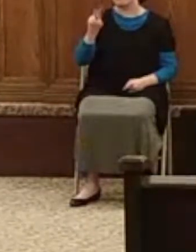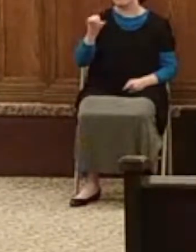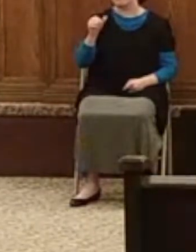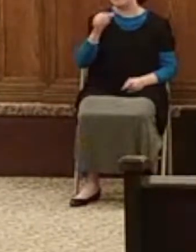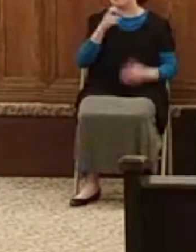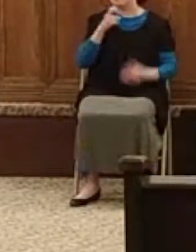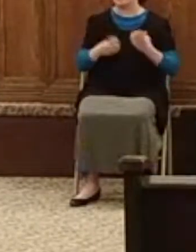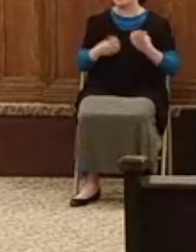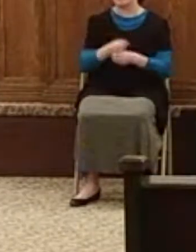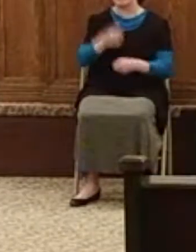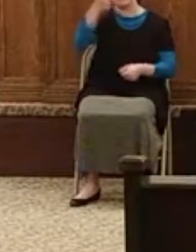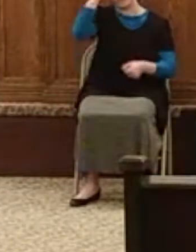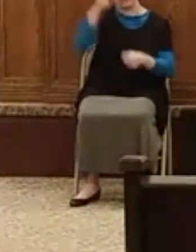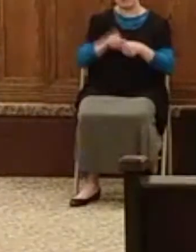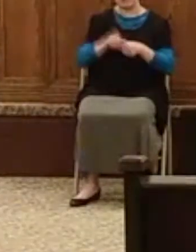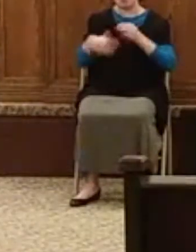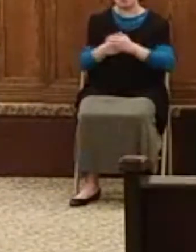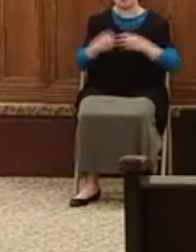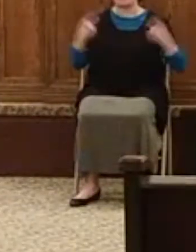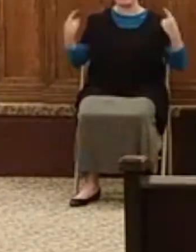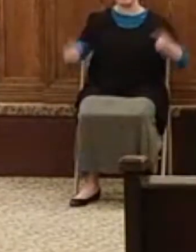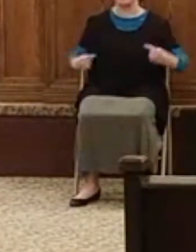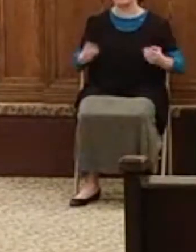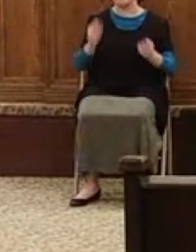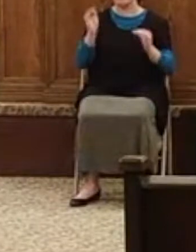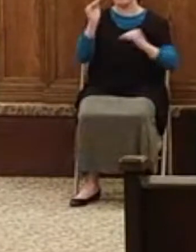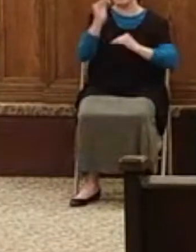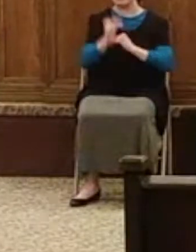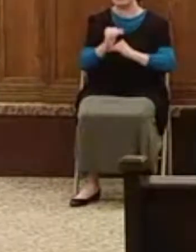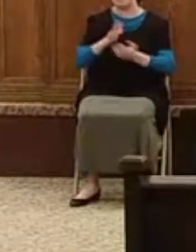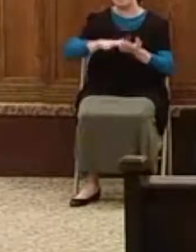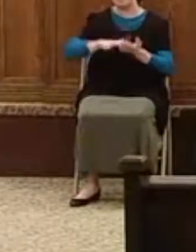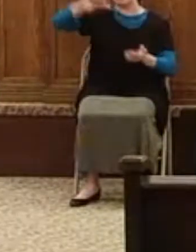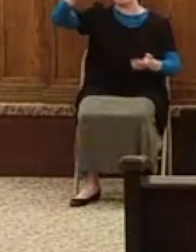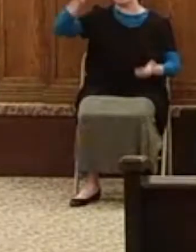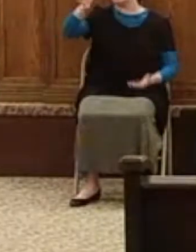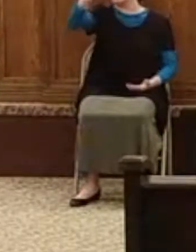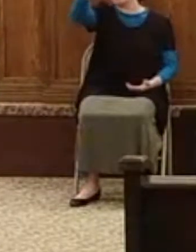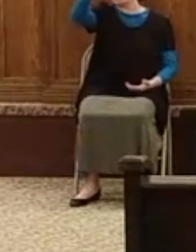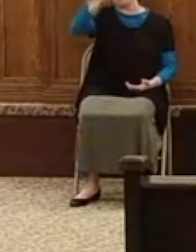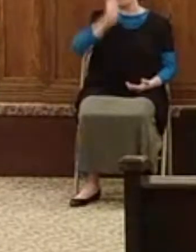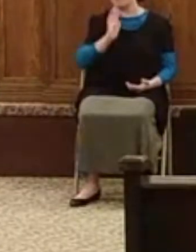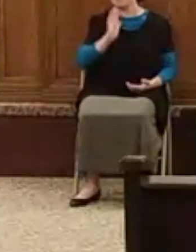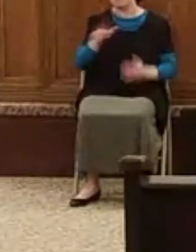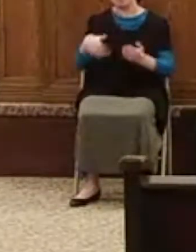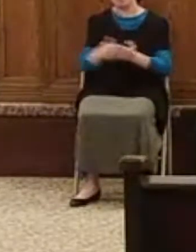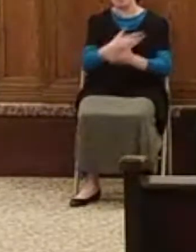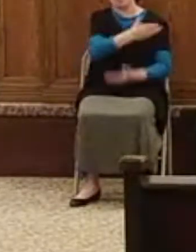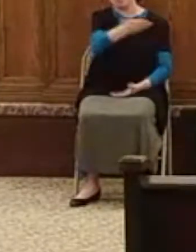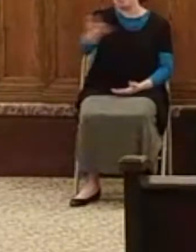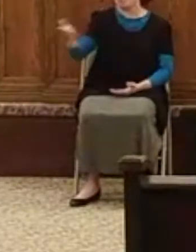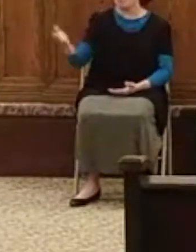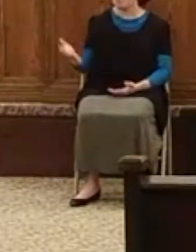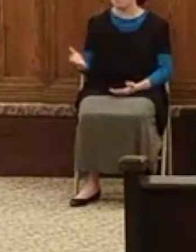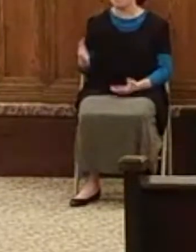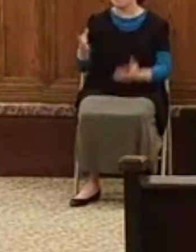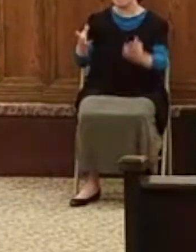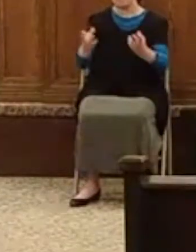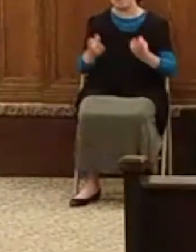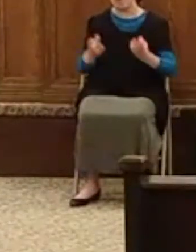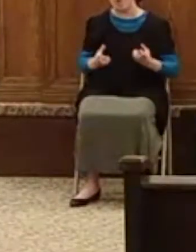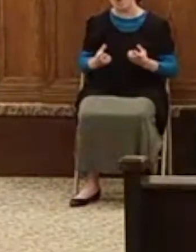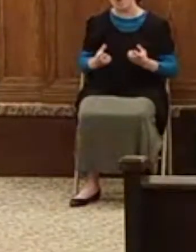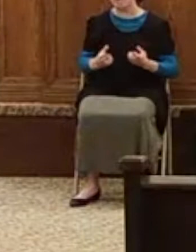to remind us that all have sinned and come short of the glory of God. All of us have